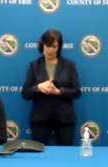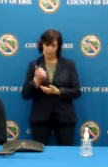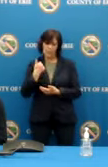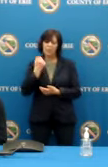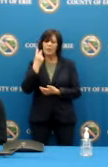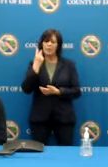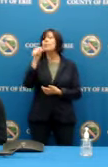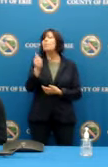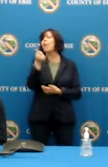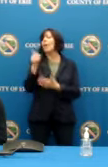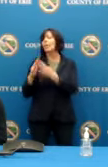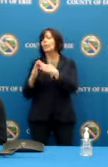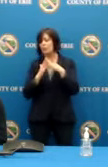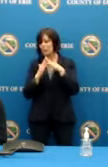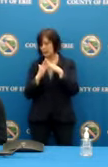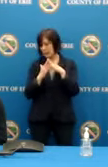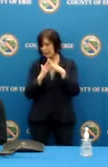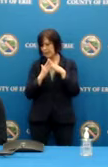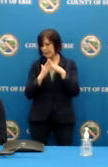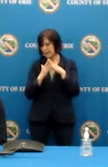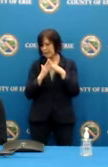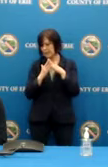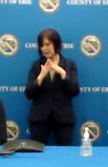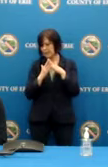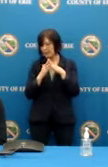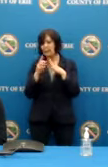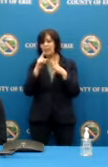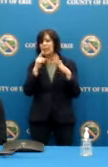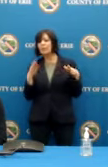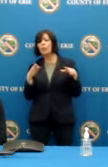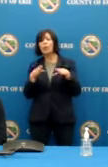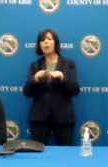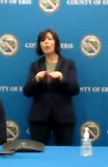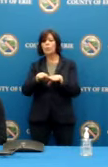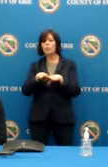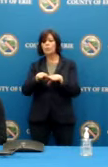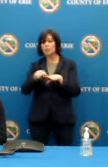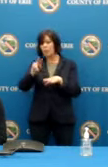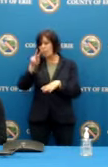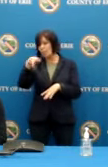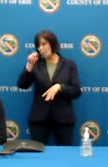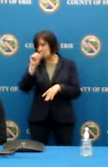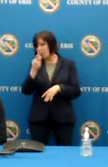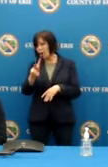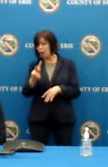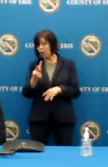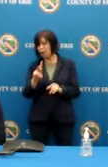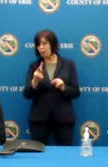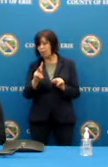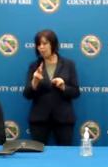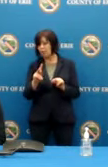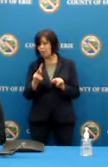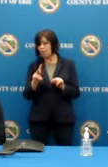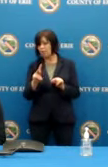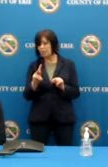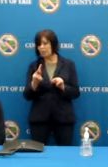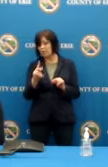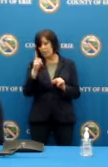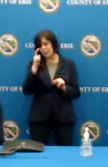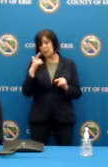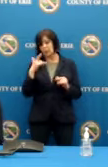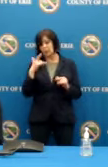other communities that leaders have closed down parks for the Easter holiday in response to word about